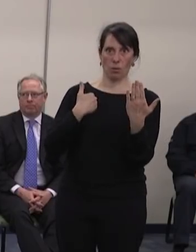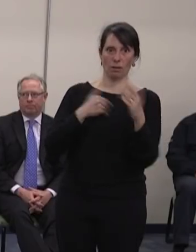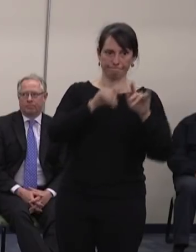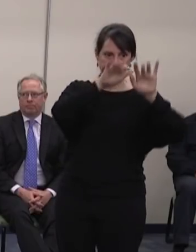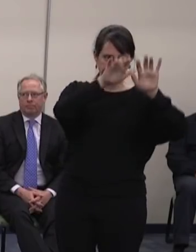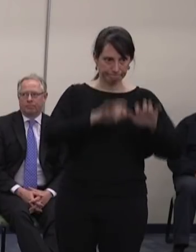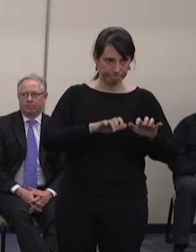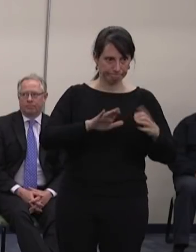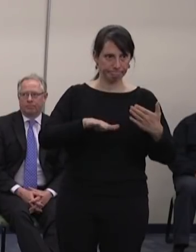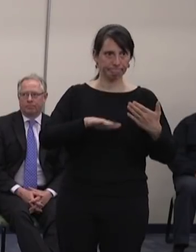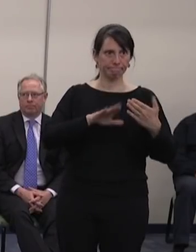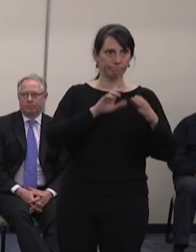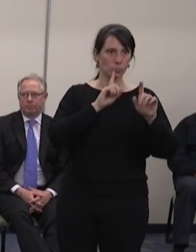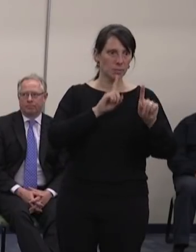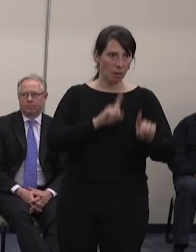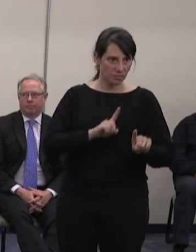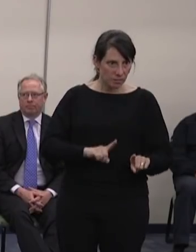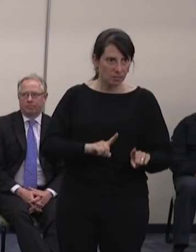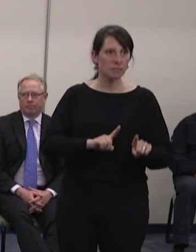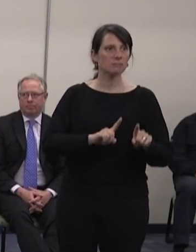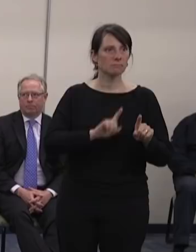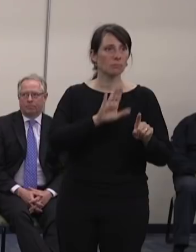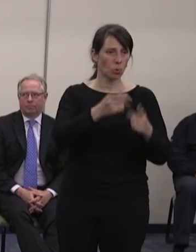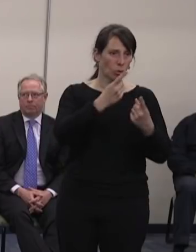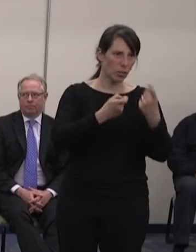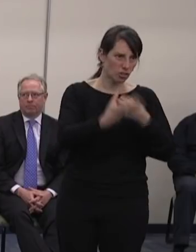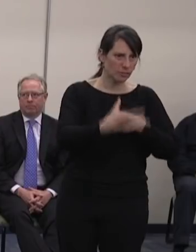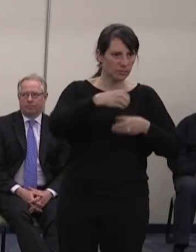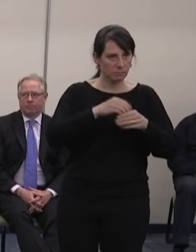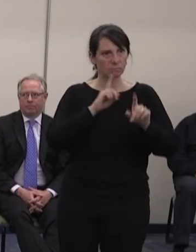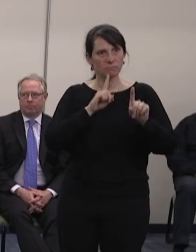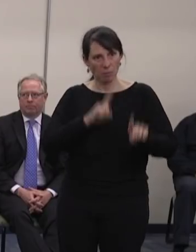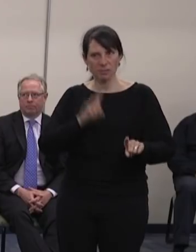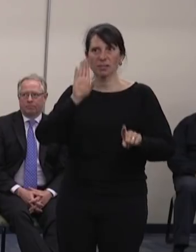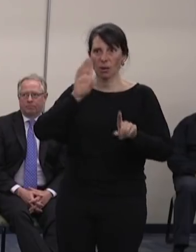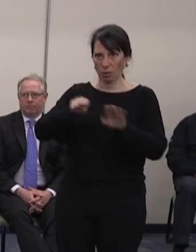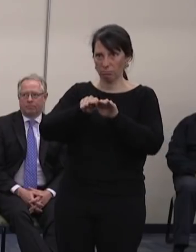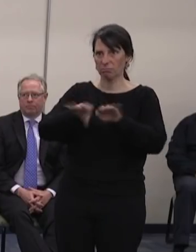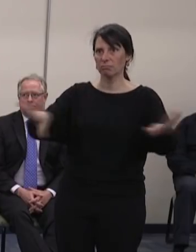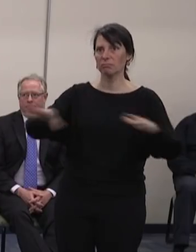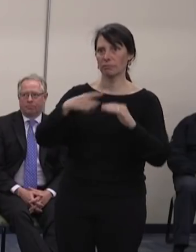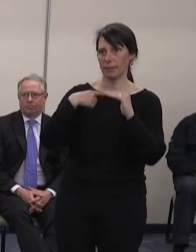that might help address some more of your specific questions.